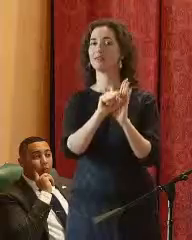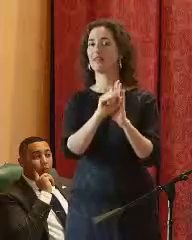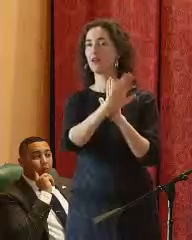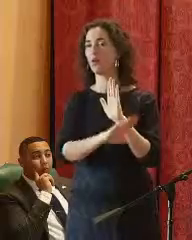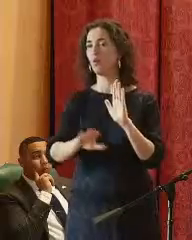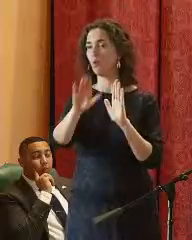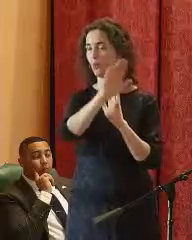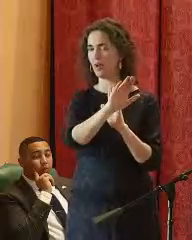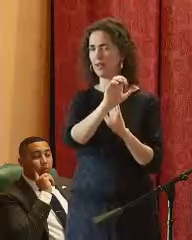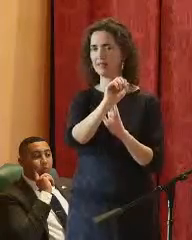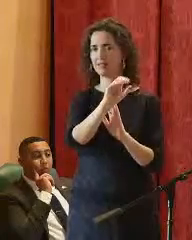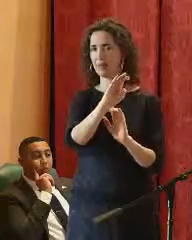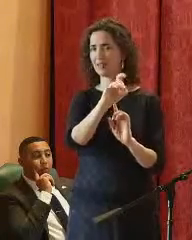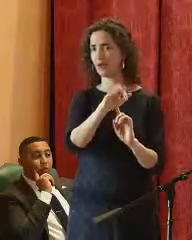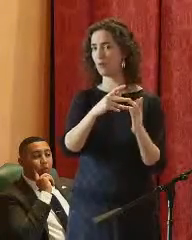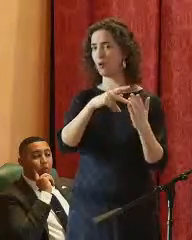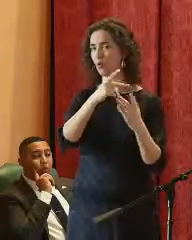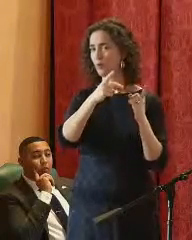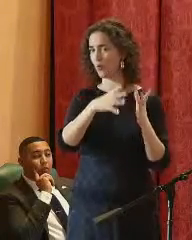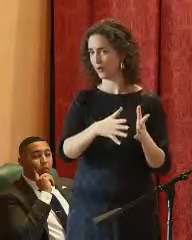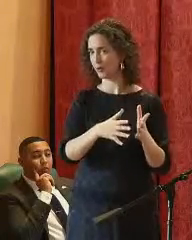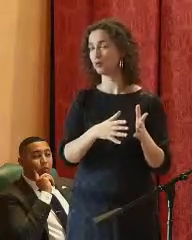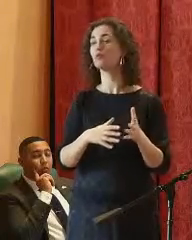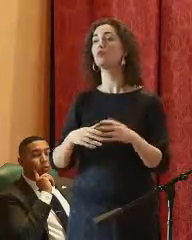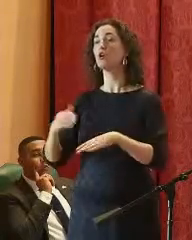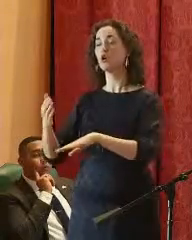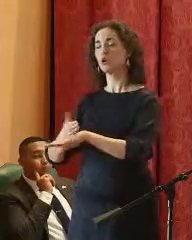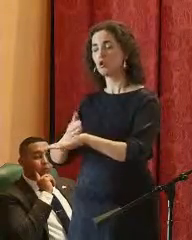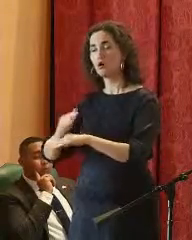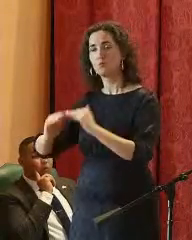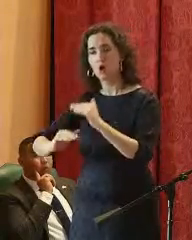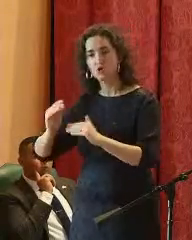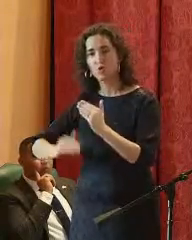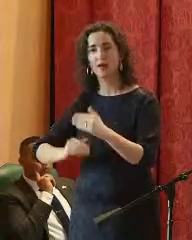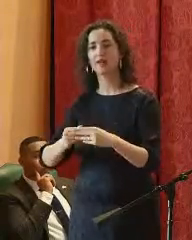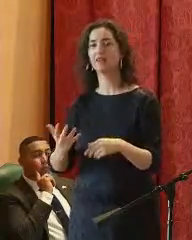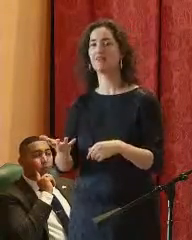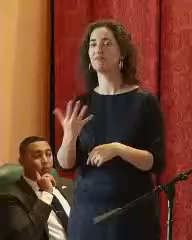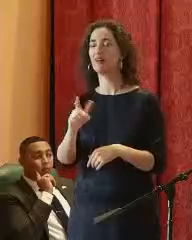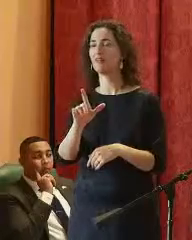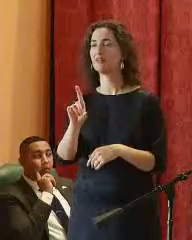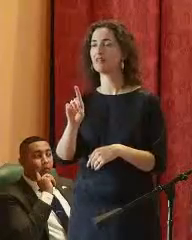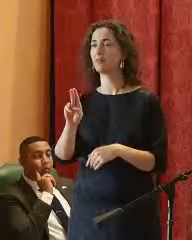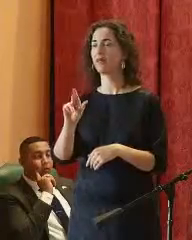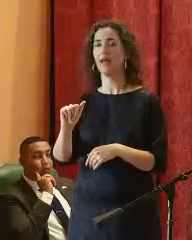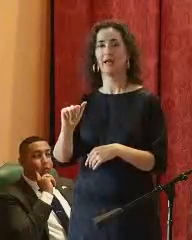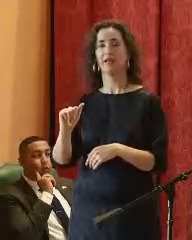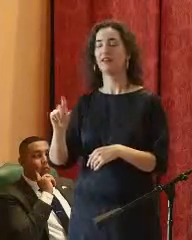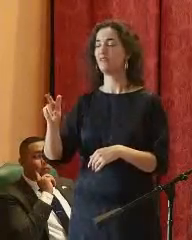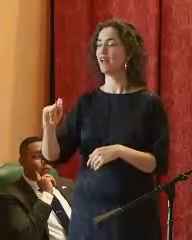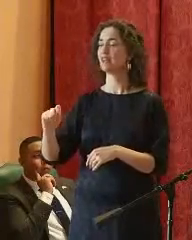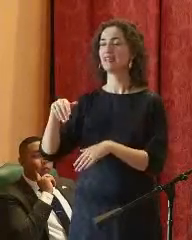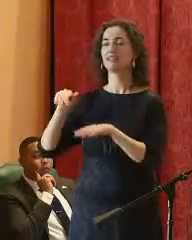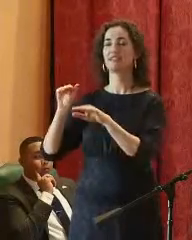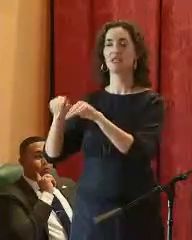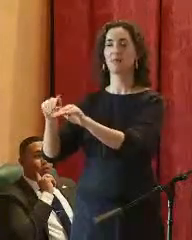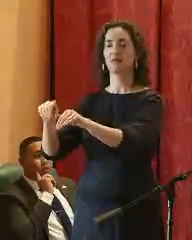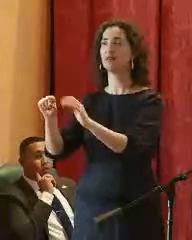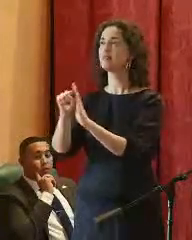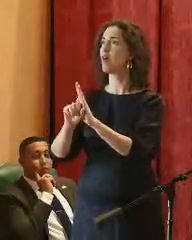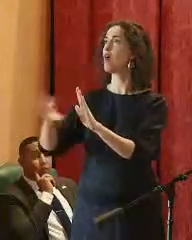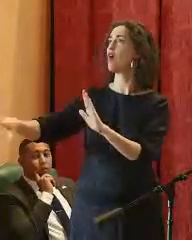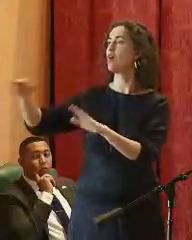director, managing the operation and ongoing construction projects at 5 LDVA veteran cemeteries around the state.